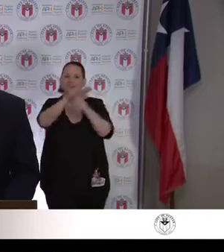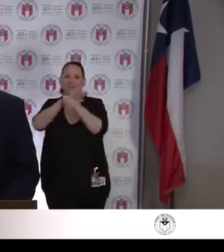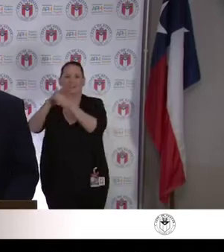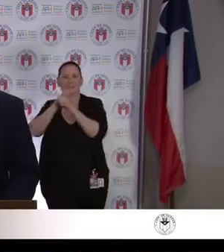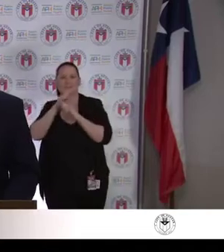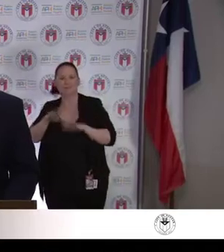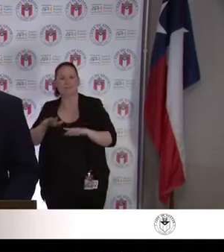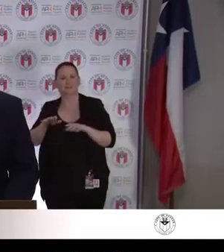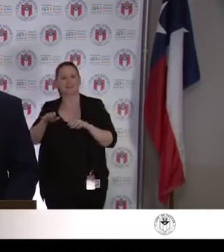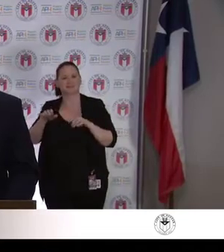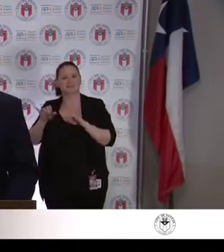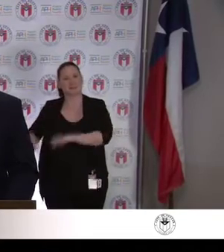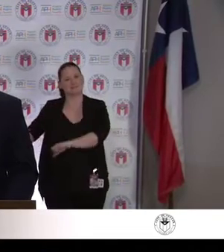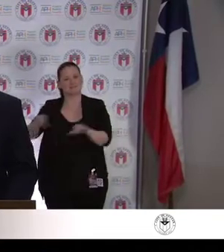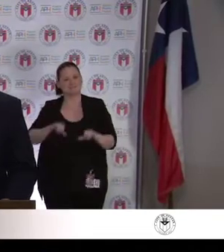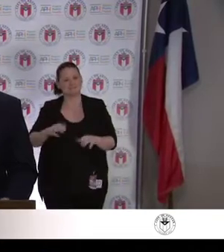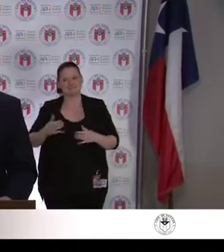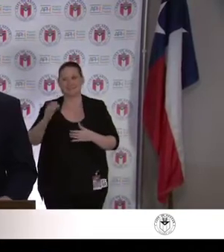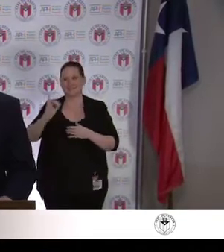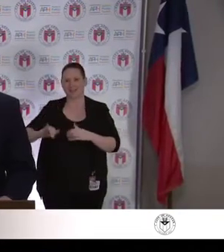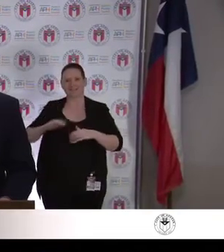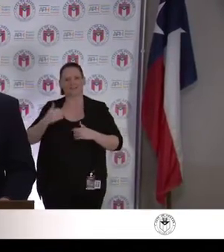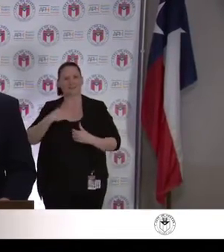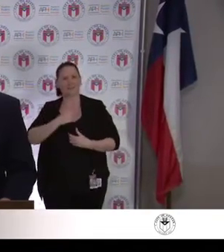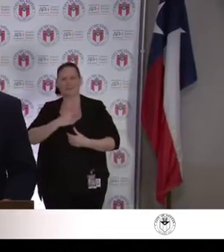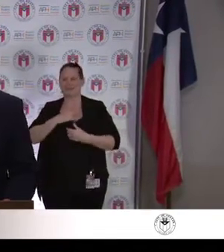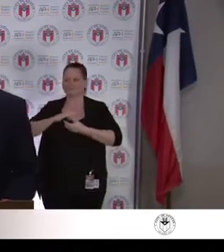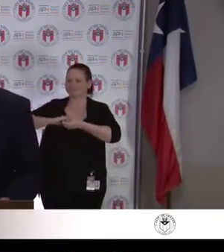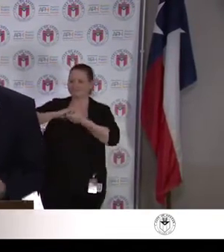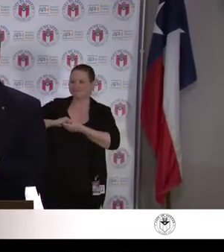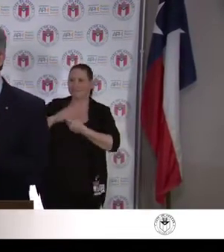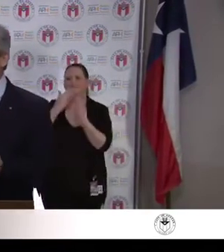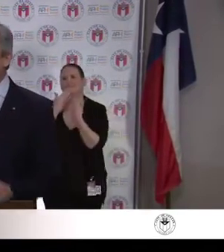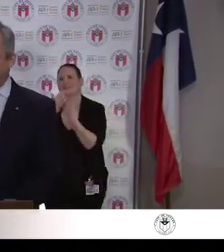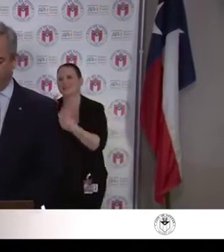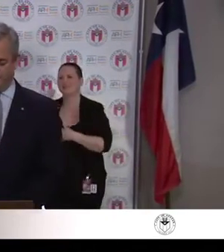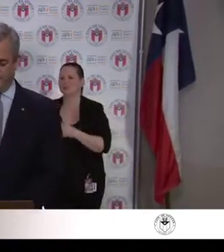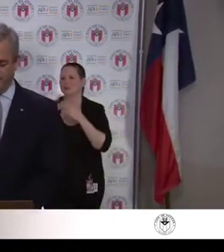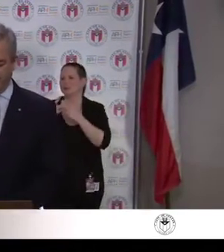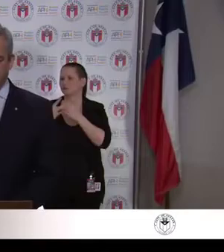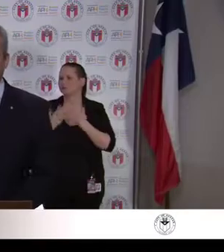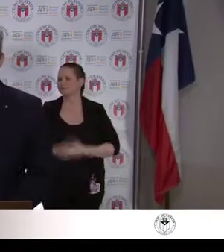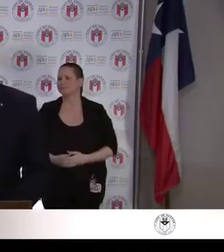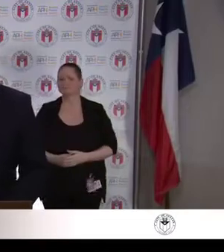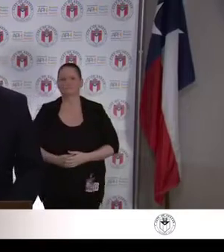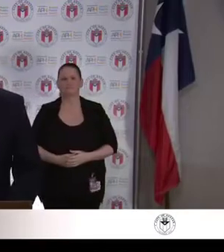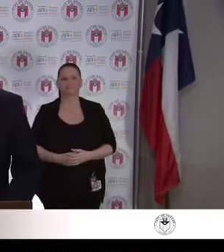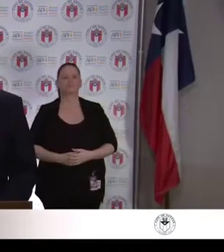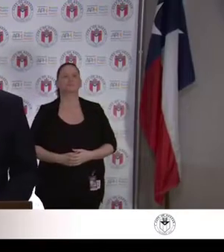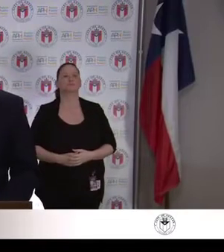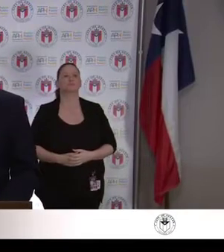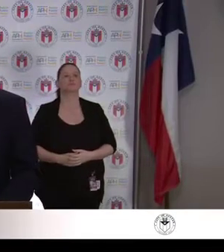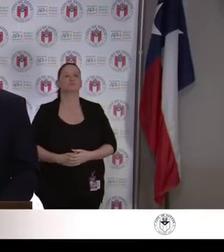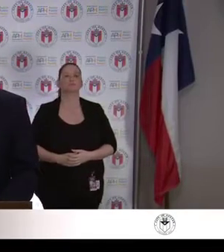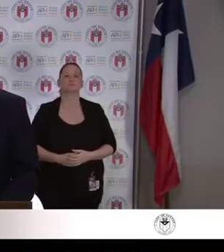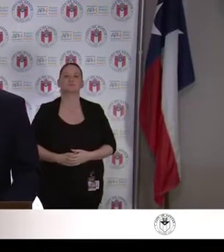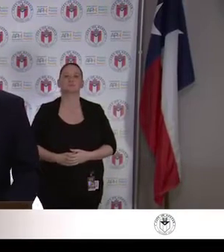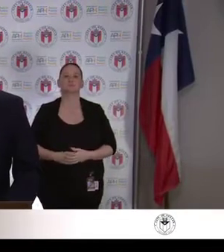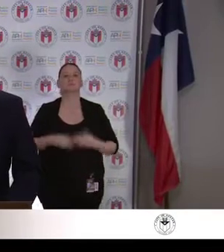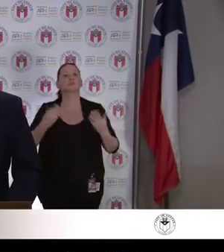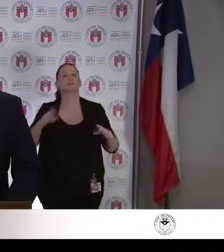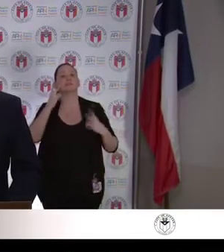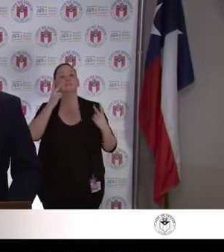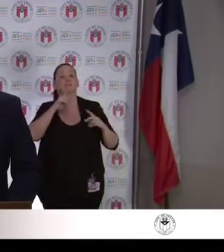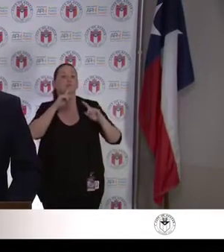blessed with that same measure of cooperation, and we are, and I want to say thank you for your leadership. So you've seen the order